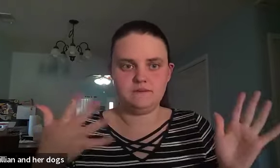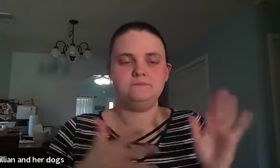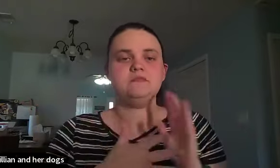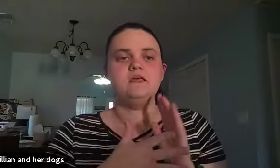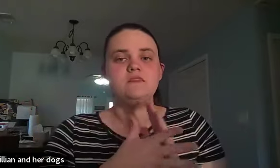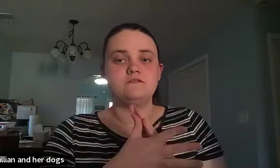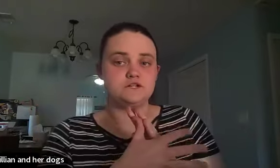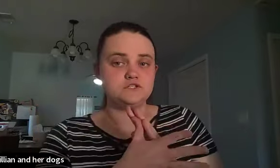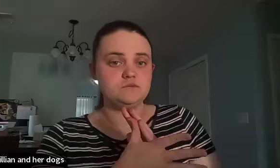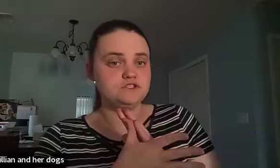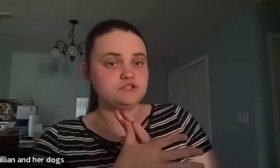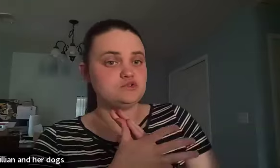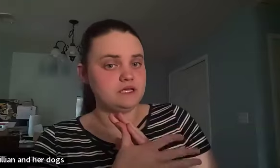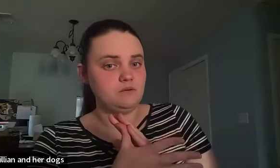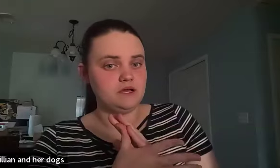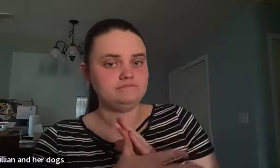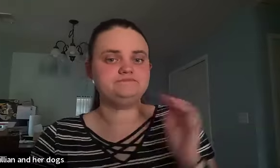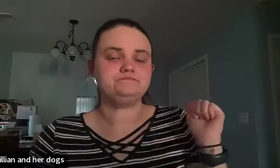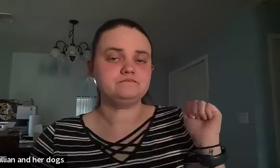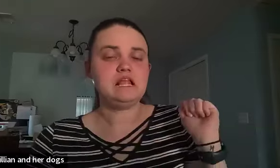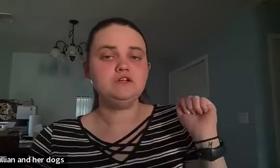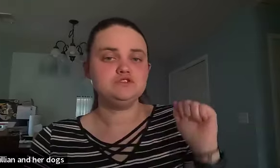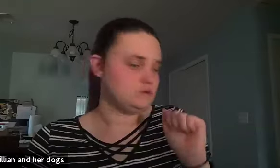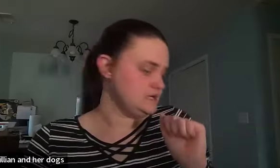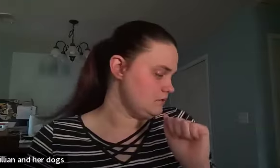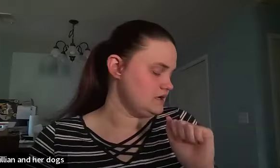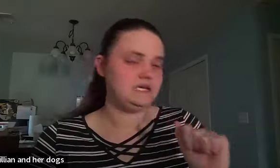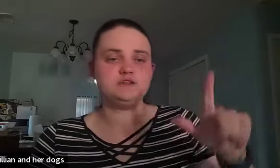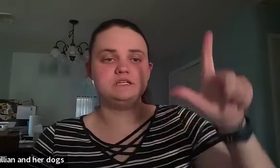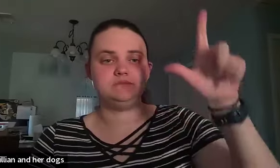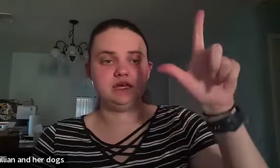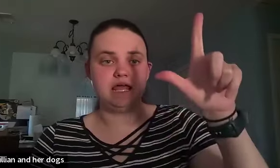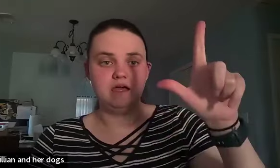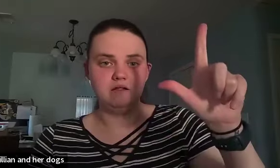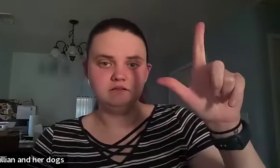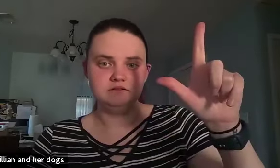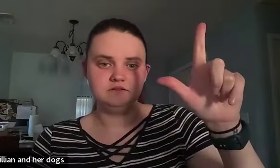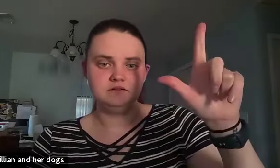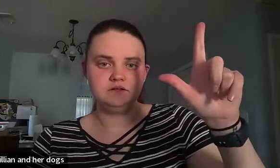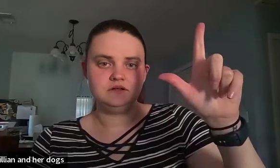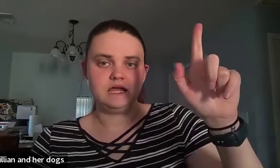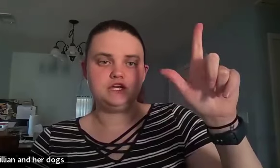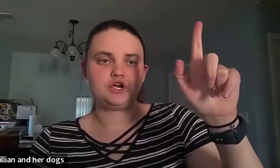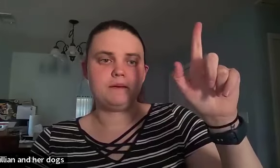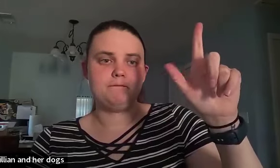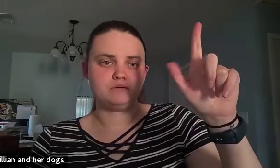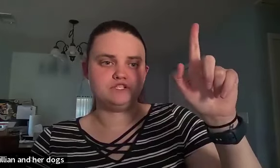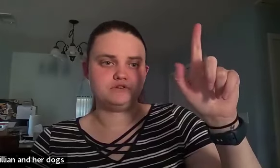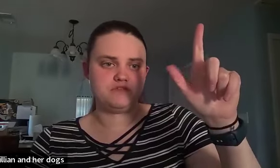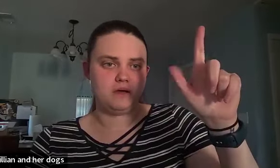Okay, the first one we'll do is 21. 21 is going to be an L, and you're going to bounce your